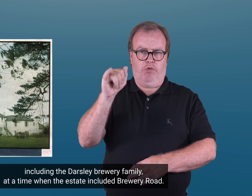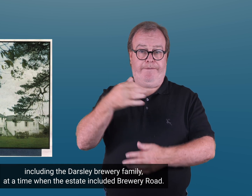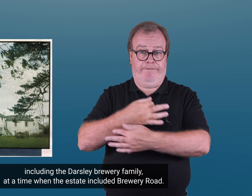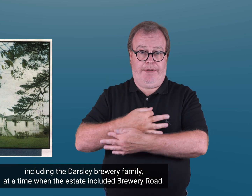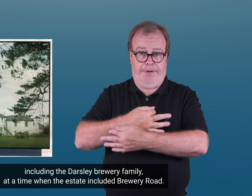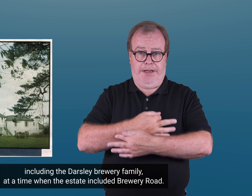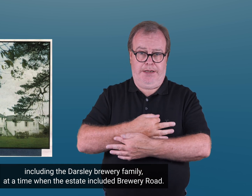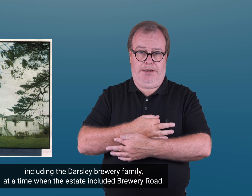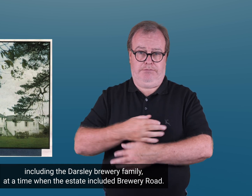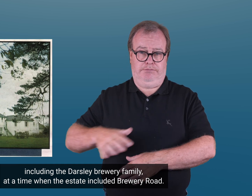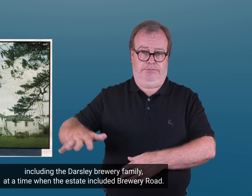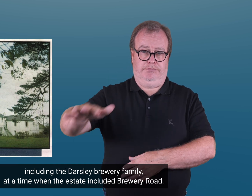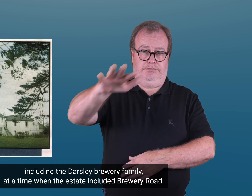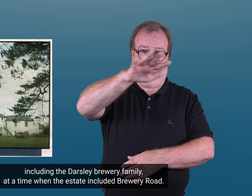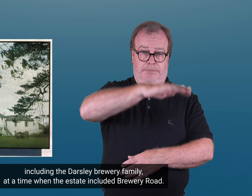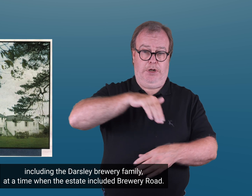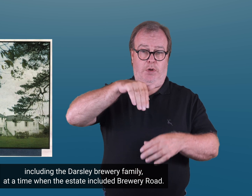when the estate included Brewery Road.